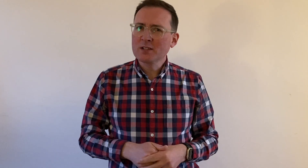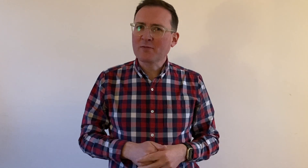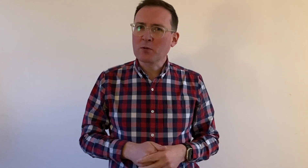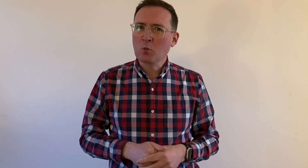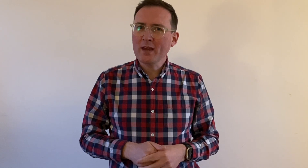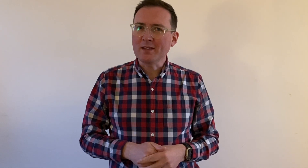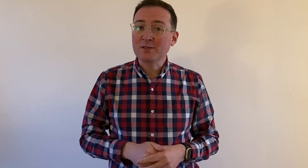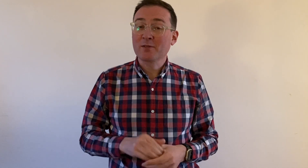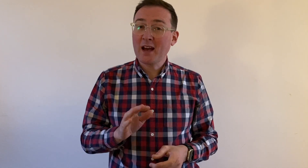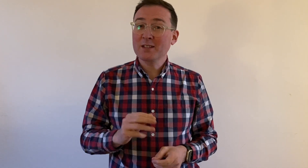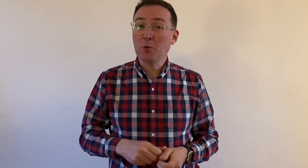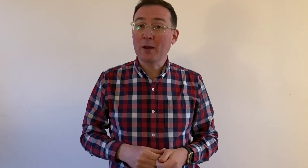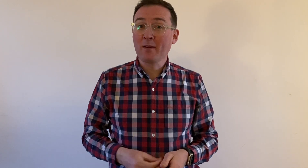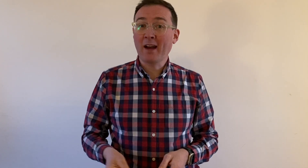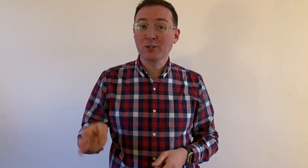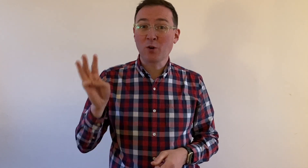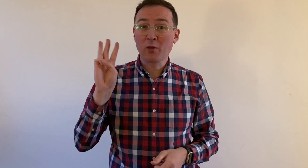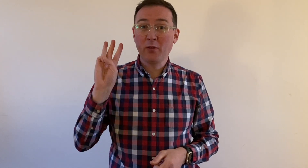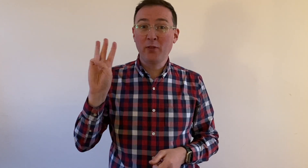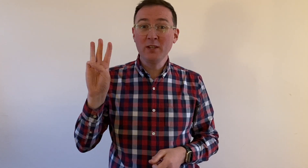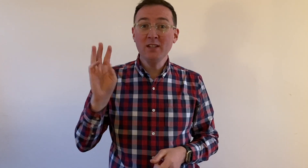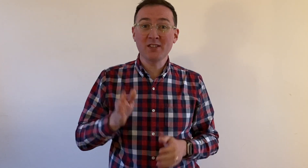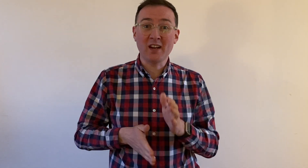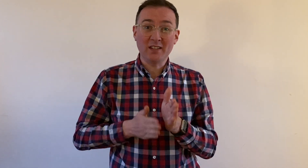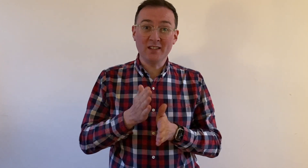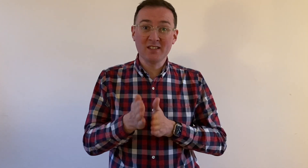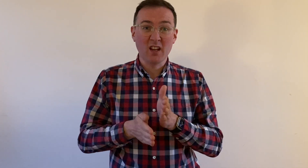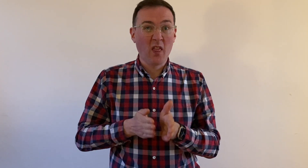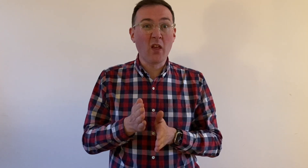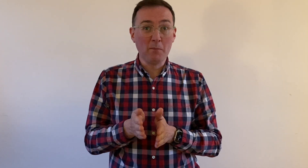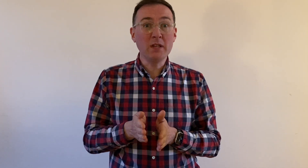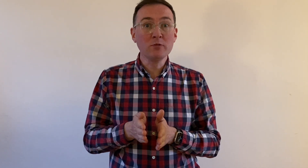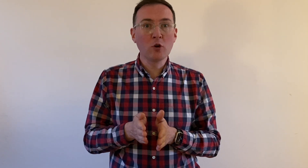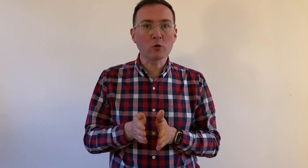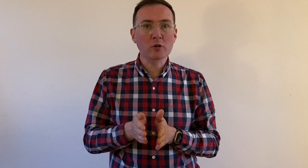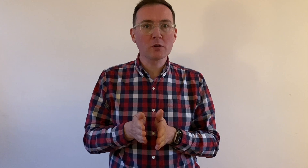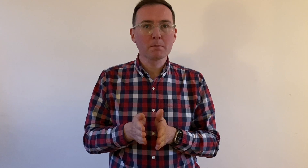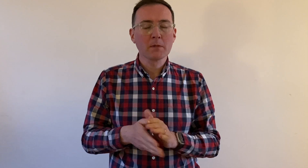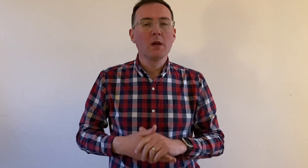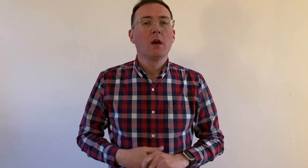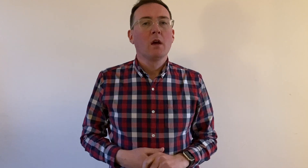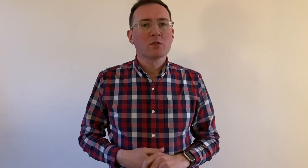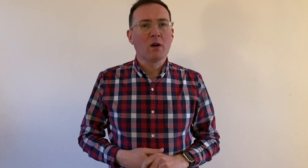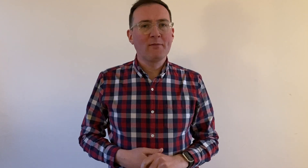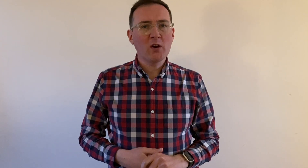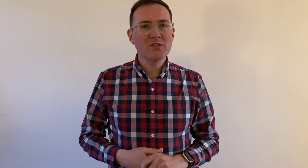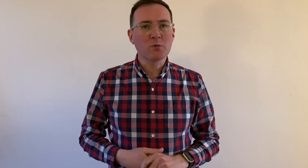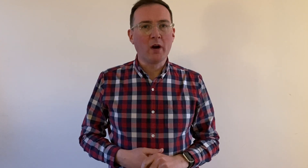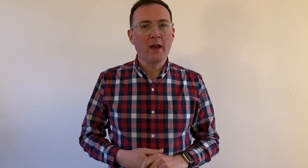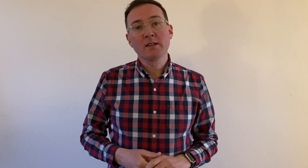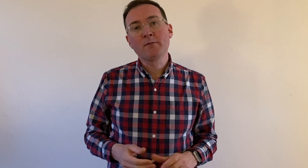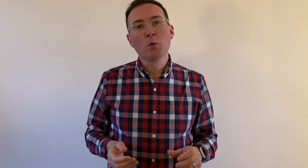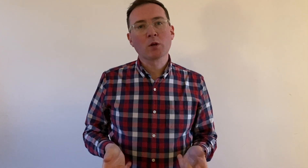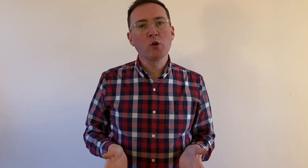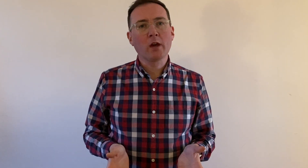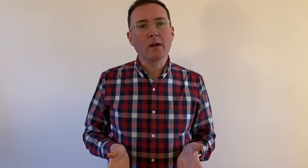different ways, so that's why we've actually got 3 signs that mean cook. So our first one is if you were cooking